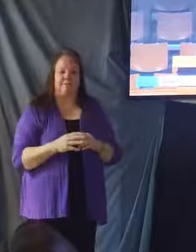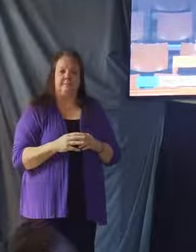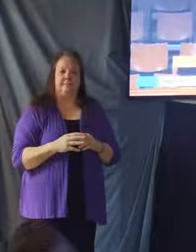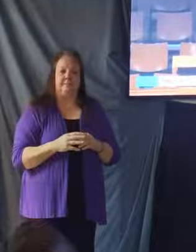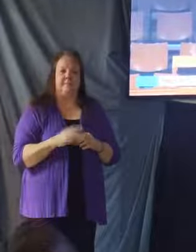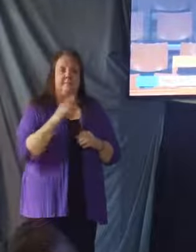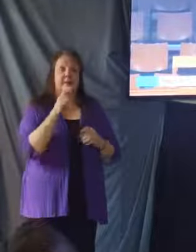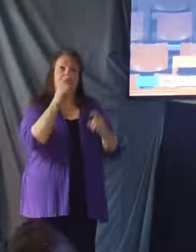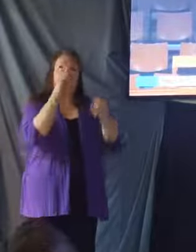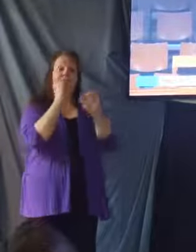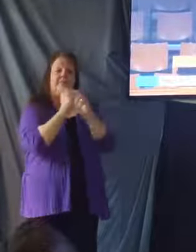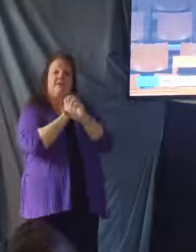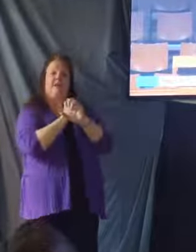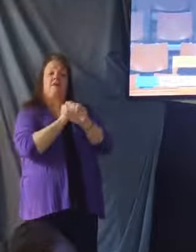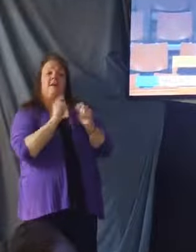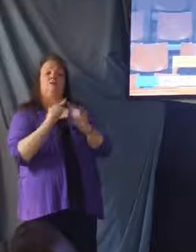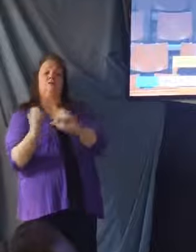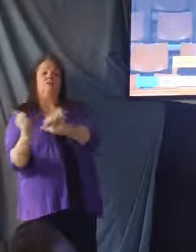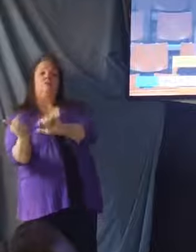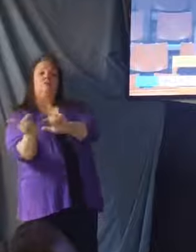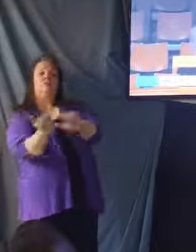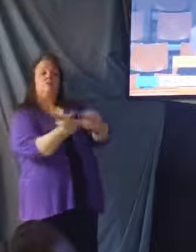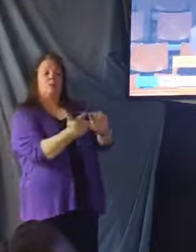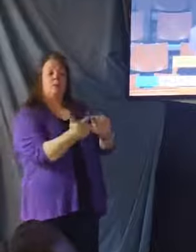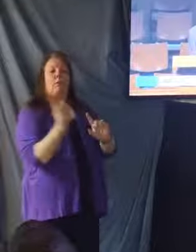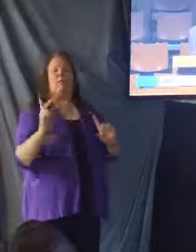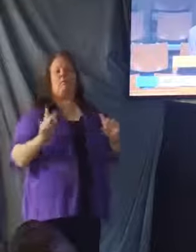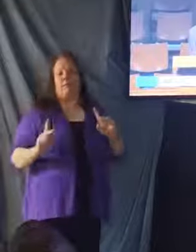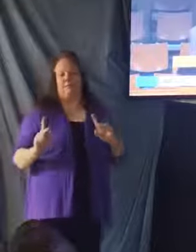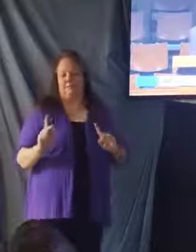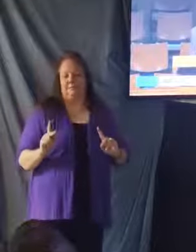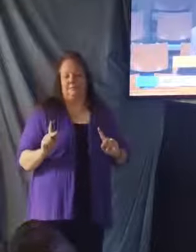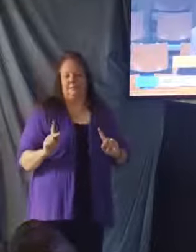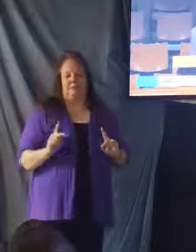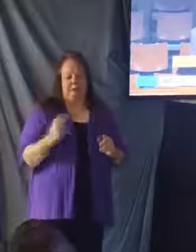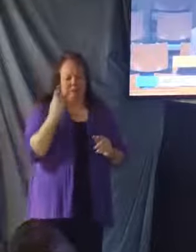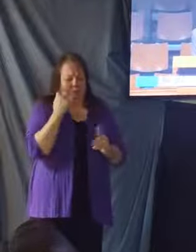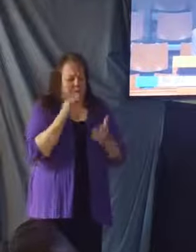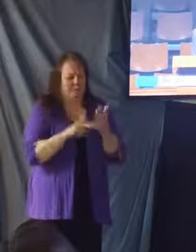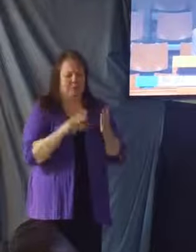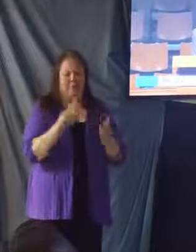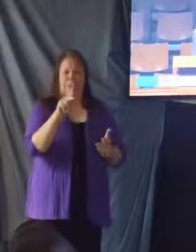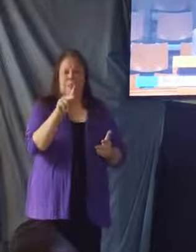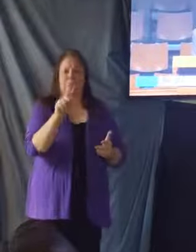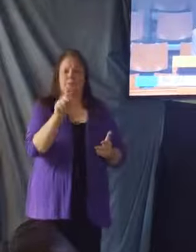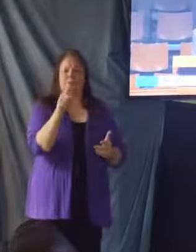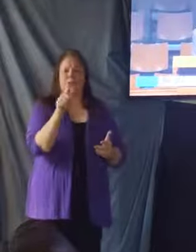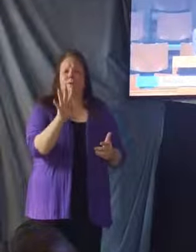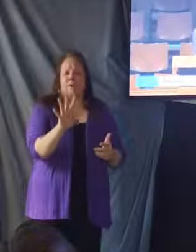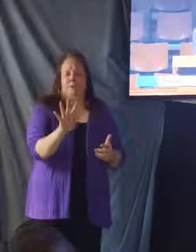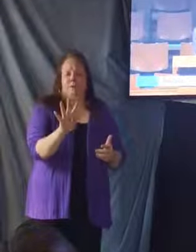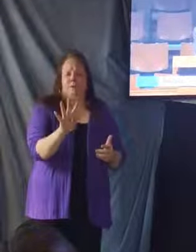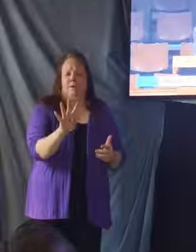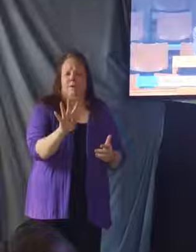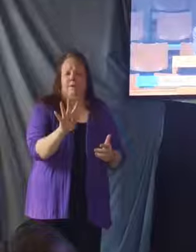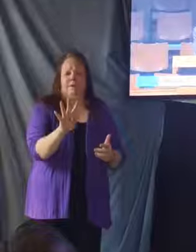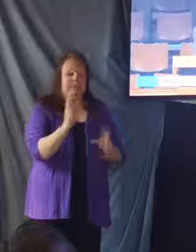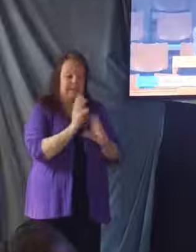It brings salvation to all men. That's why we read in Luke chapter 24